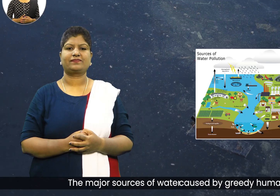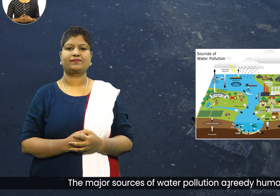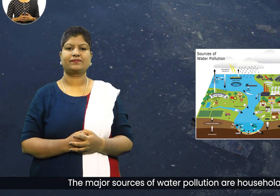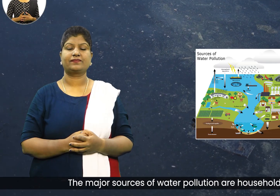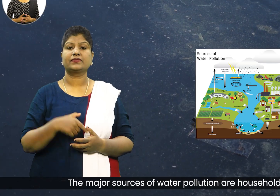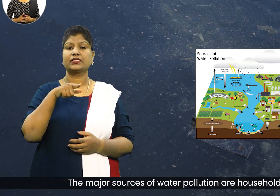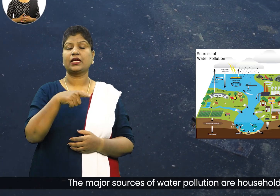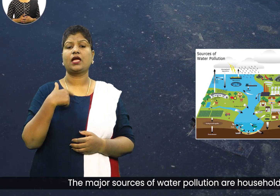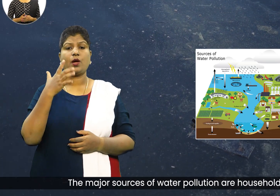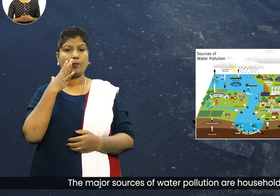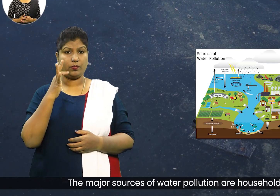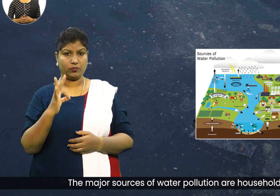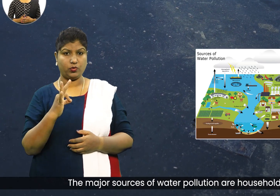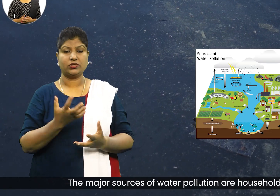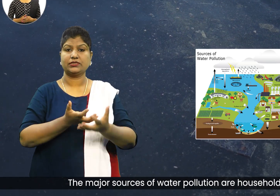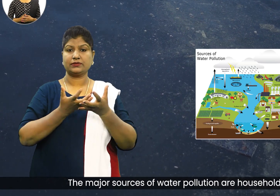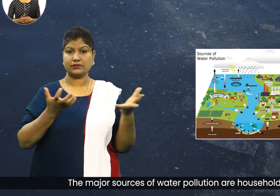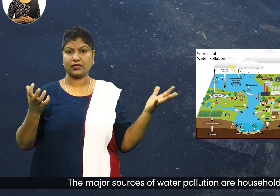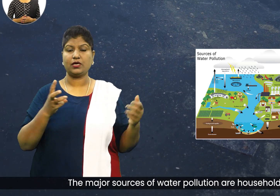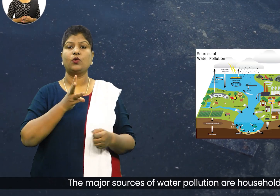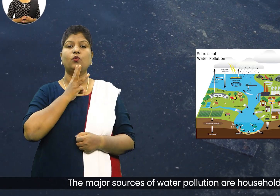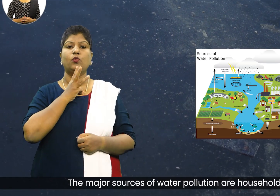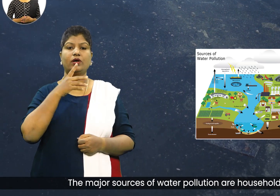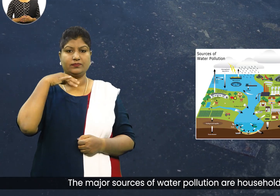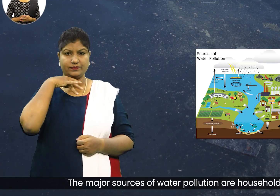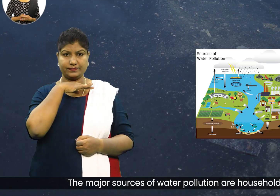The major sources of water pollution are